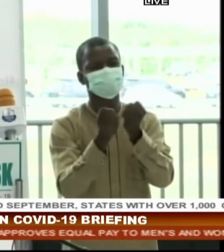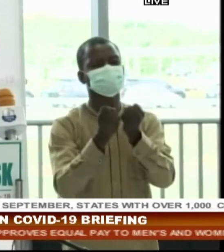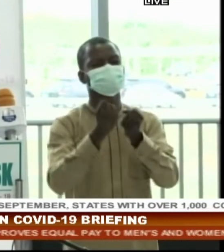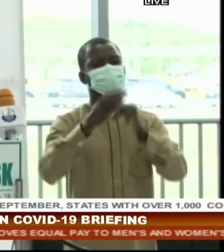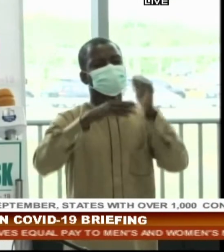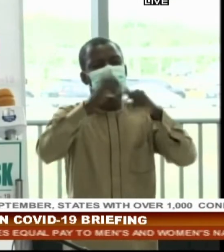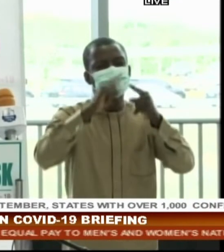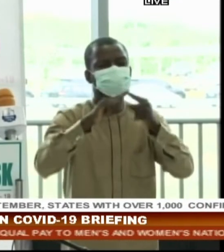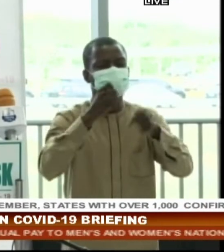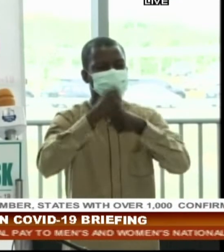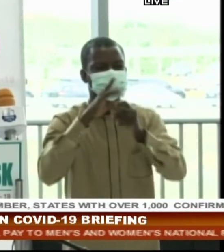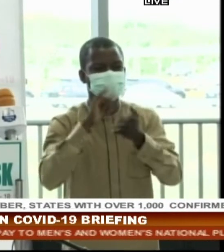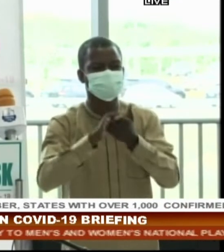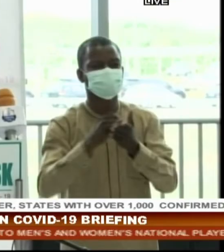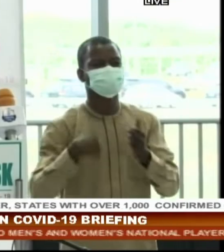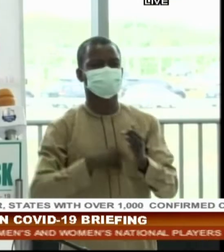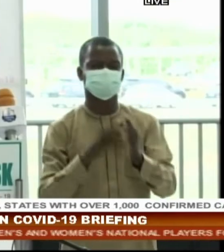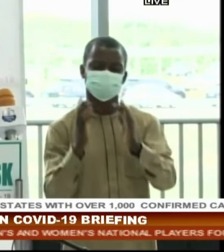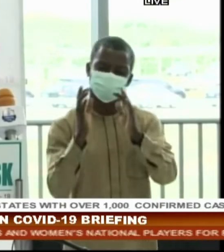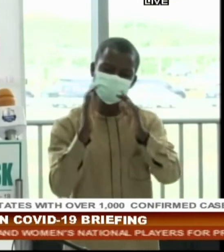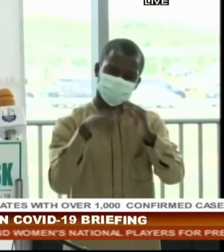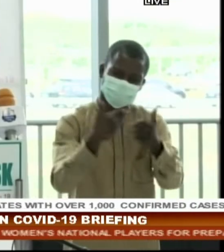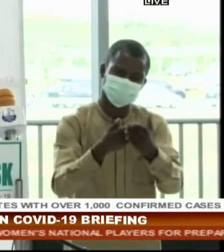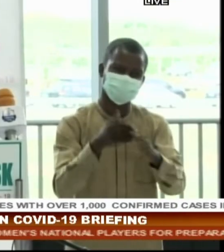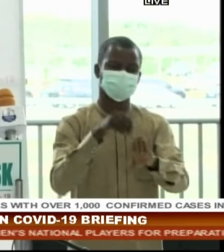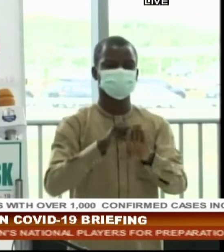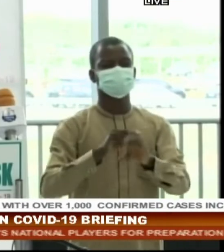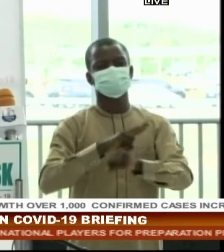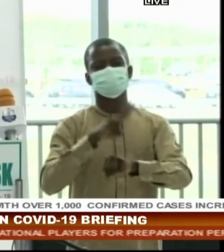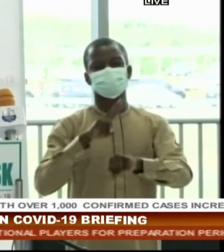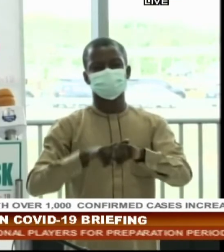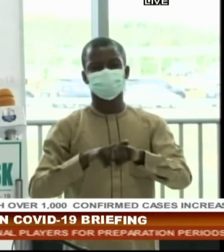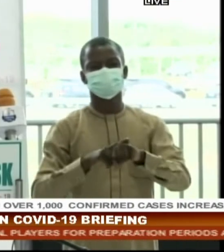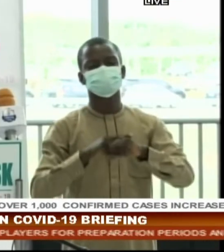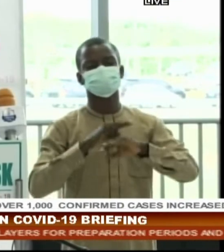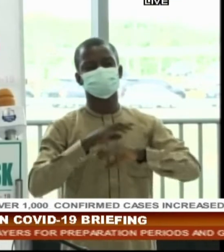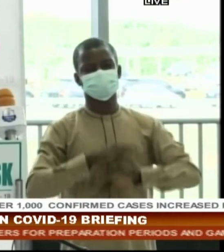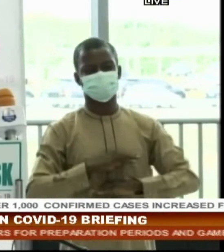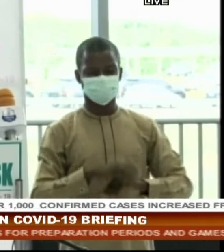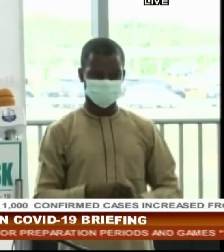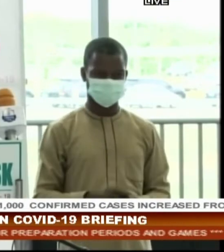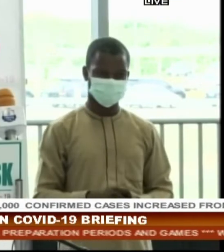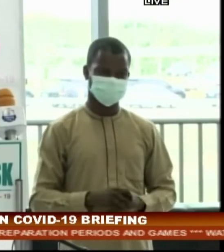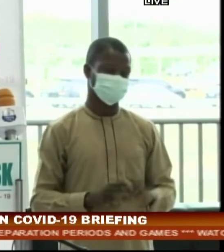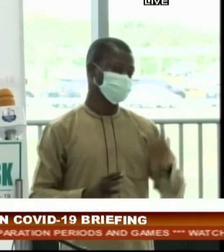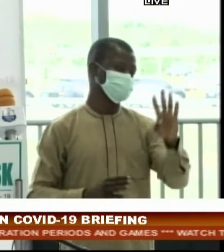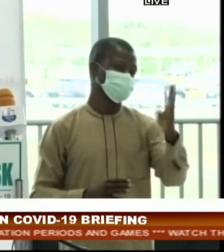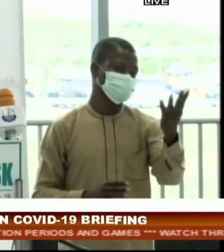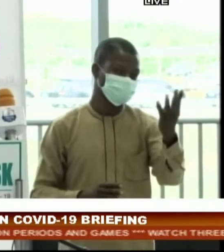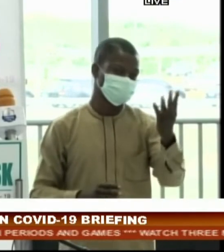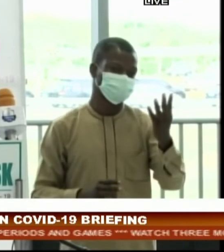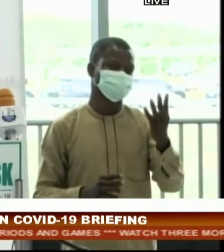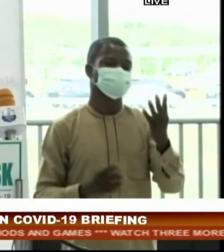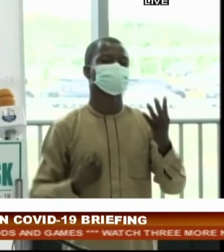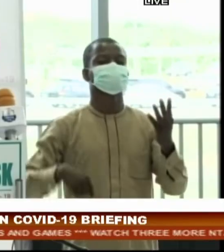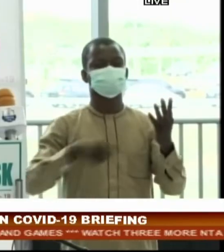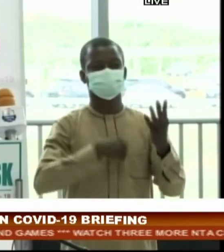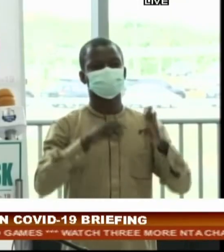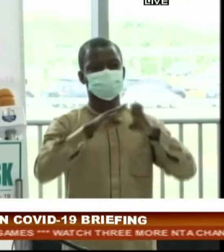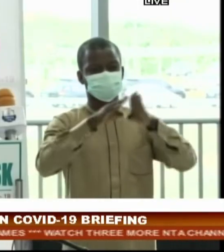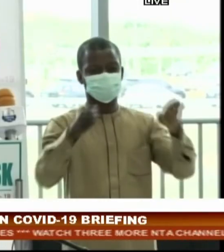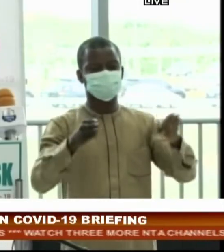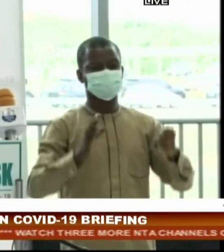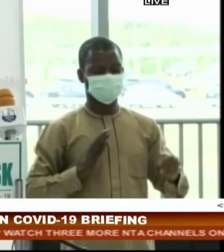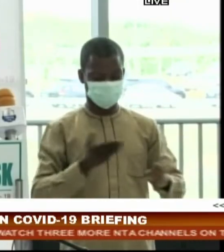them meet our national aspirations. And 4thly, we are opening up our